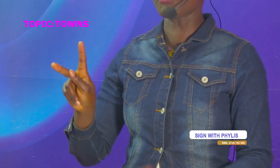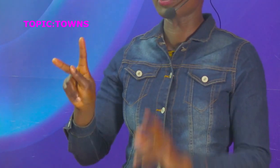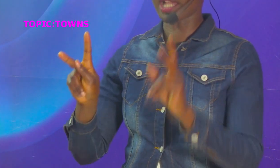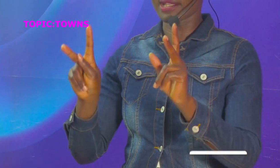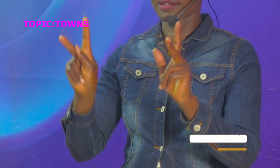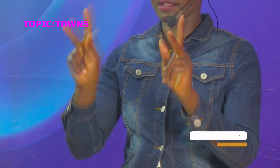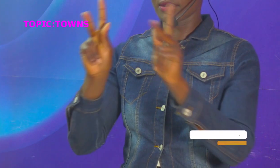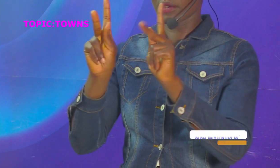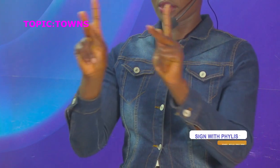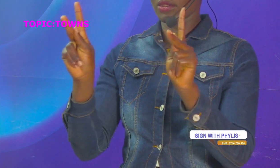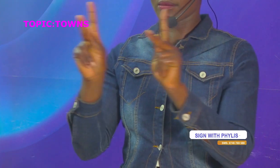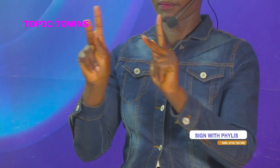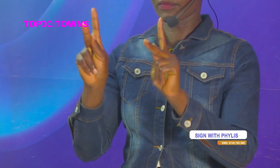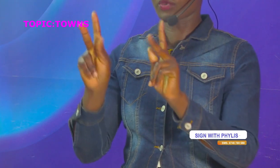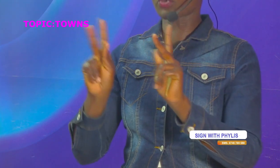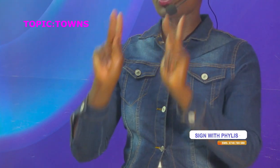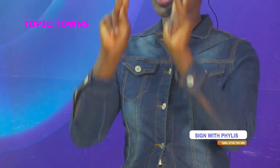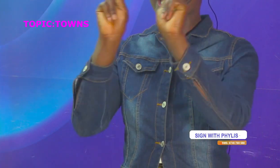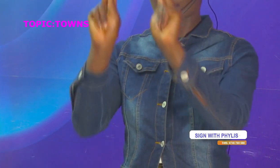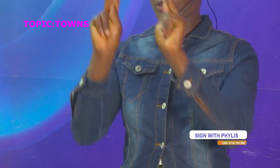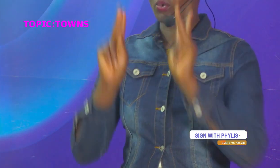hands. So Kisumu.